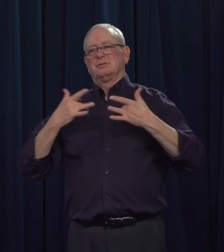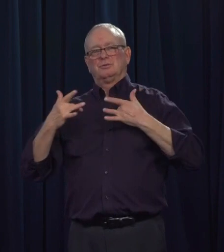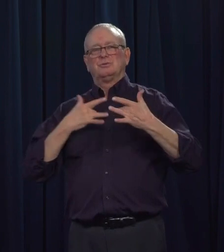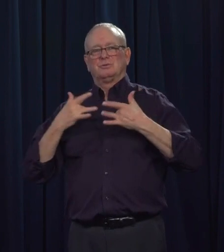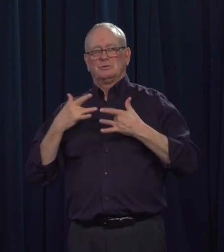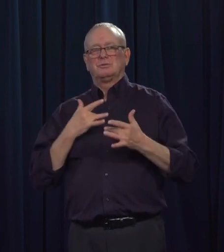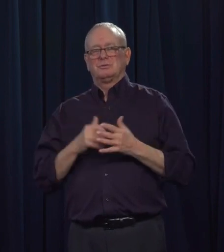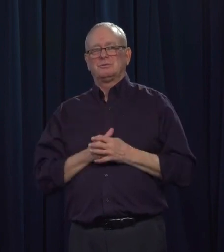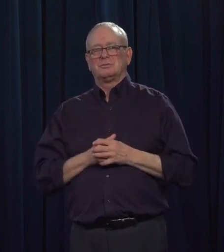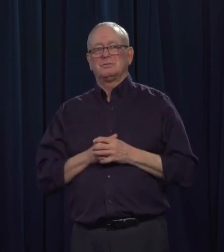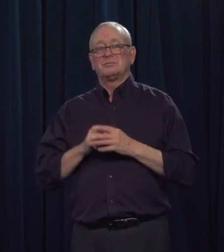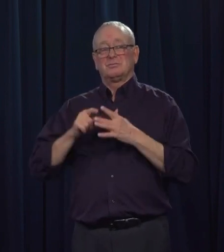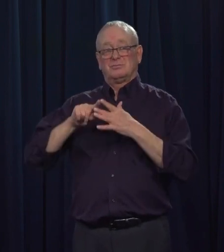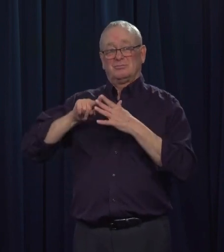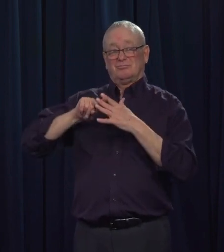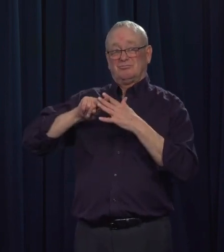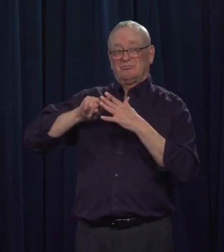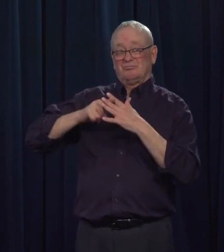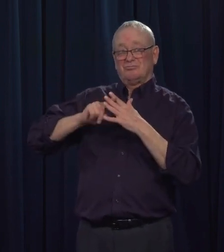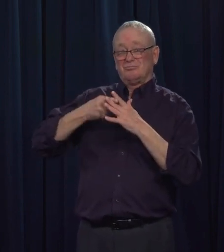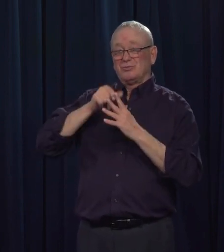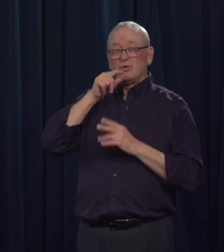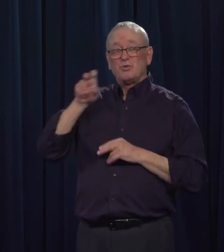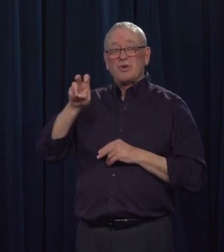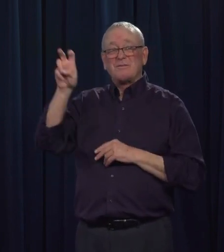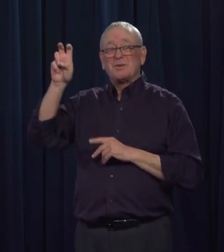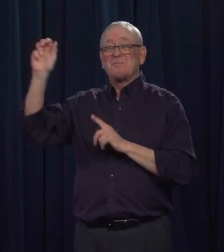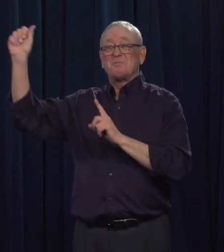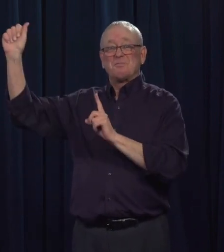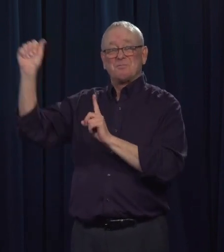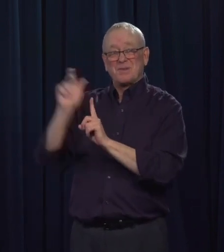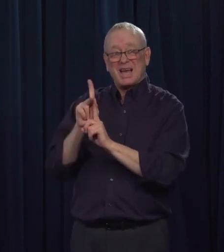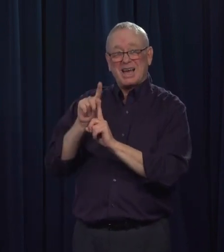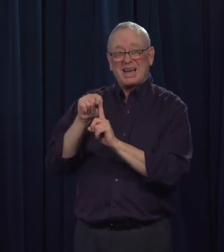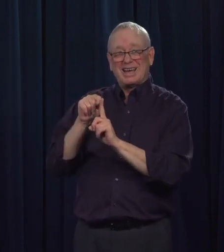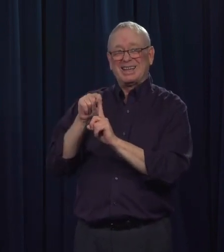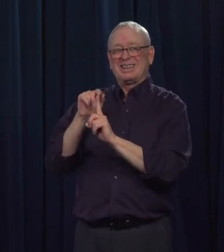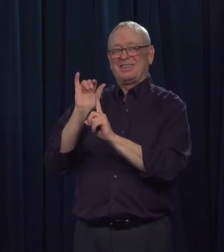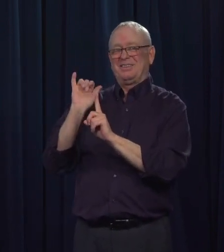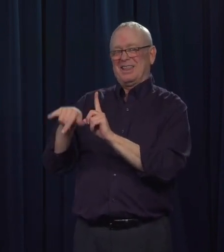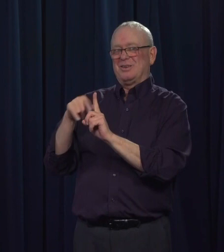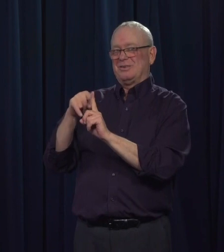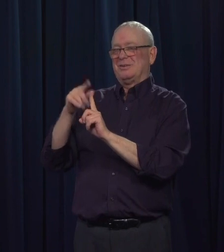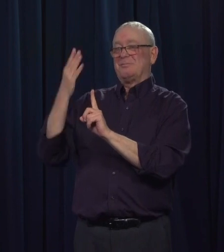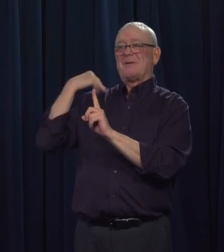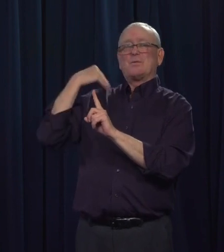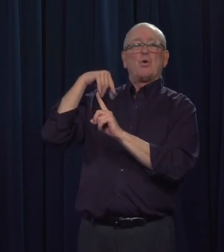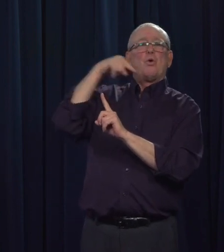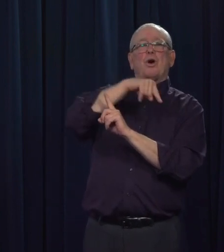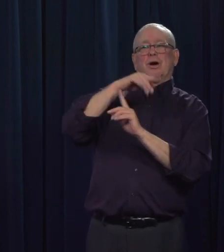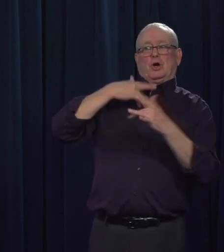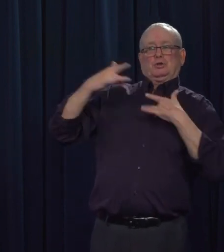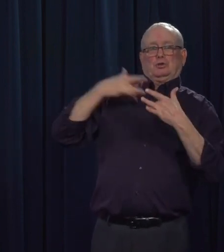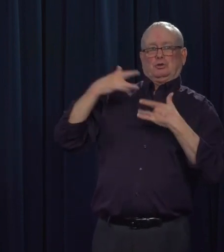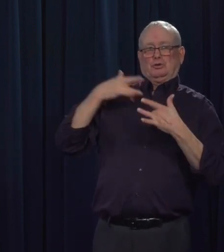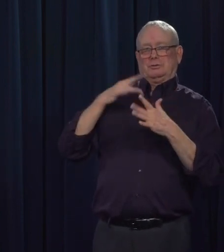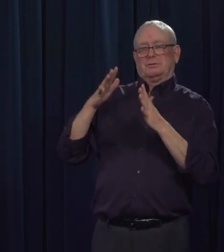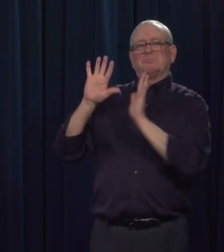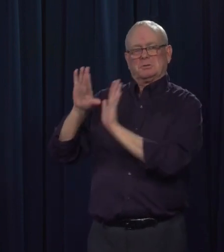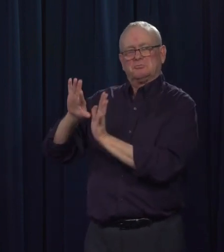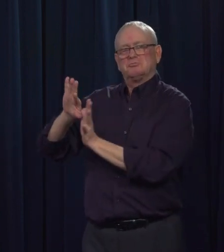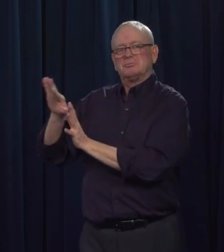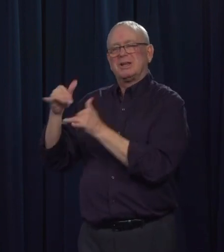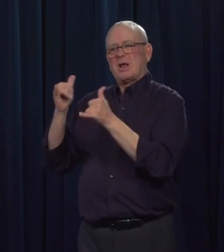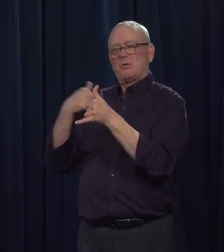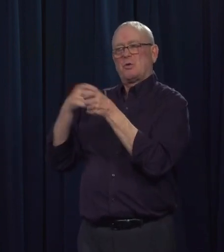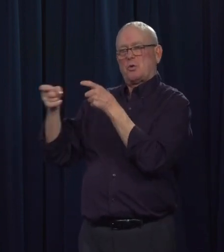followed. And now the second front is where we need to focus our attention with community transmission. Yeah. I have to go to the phone now. Operator, could you patch to the first question,